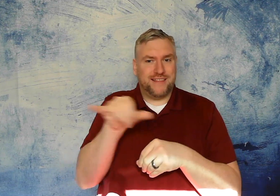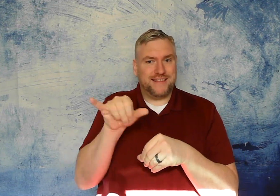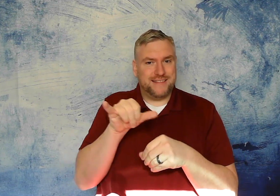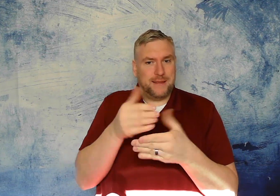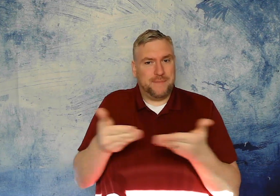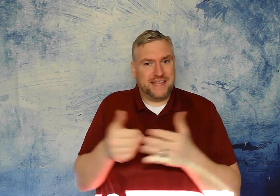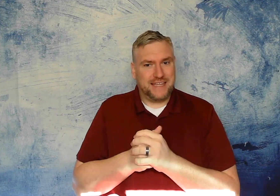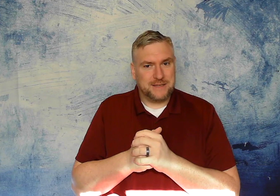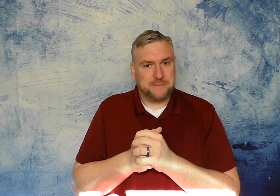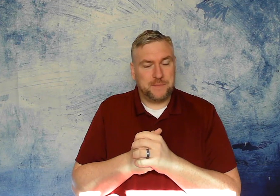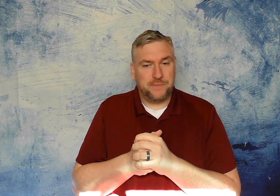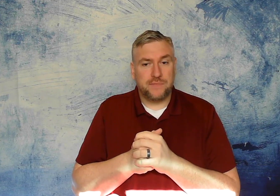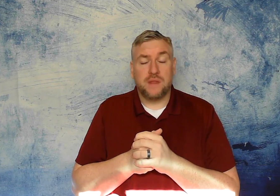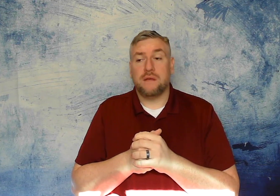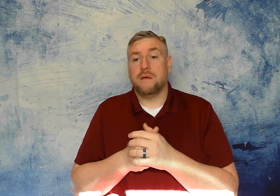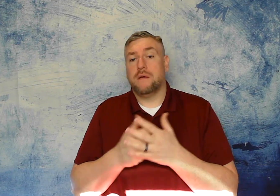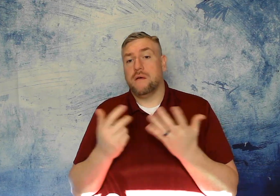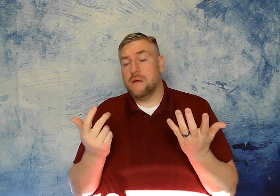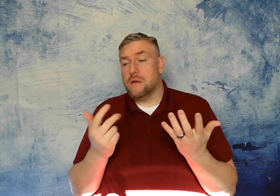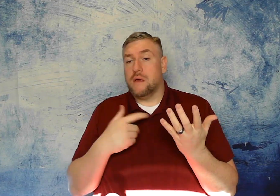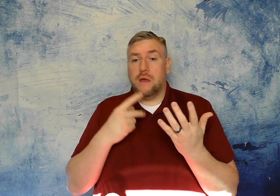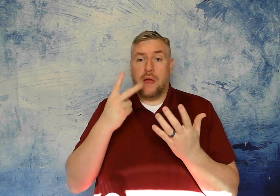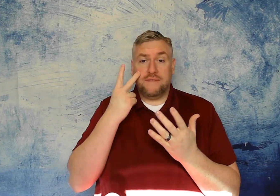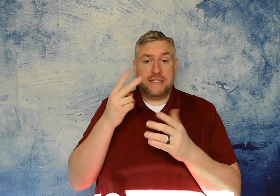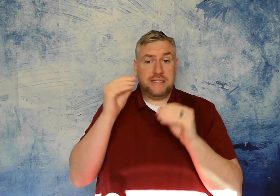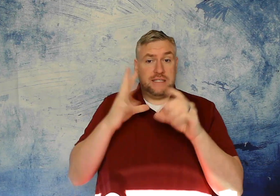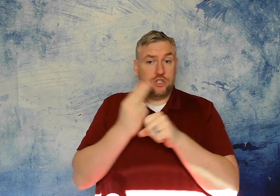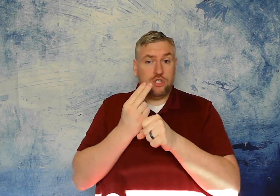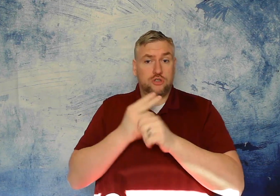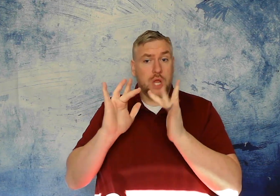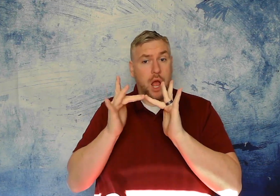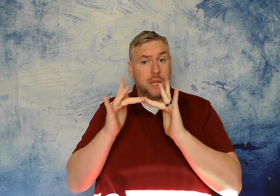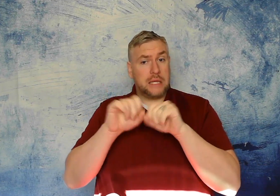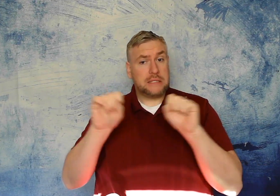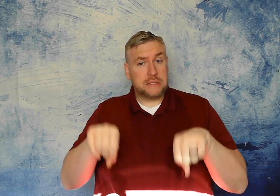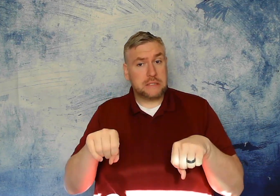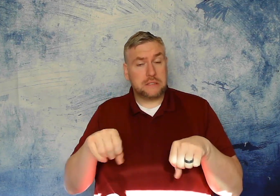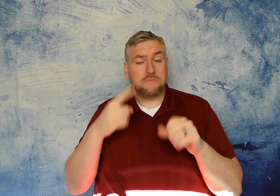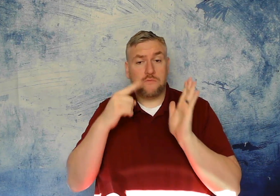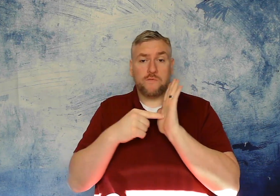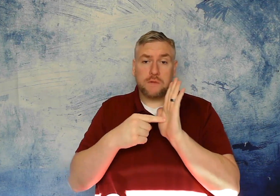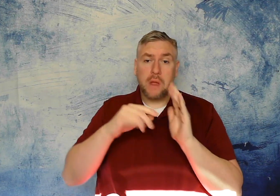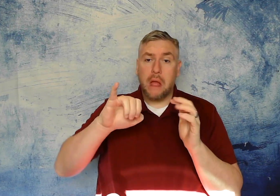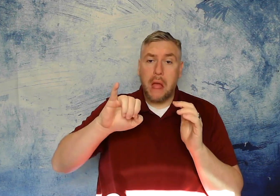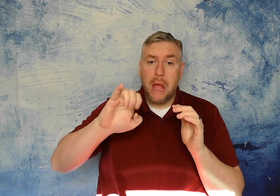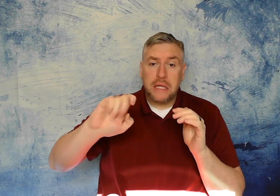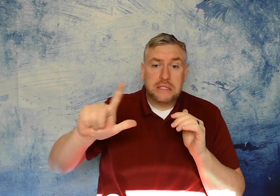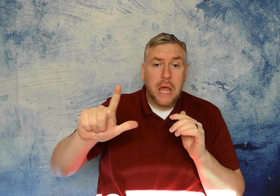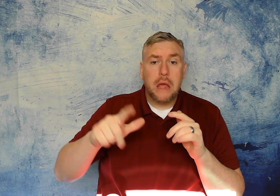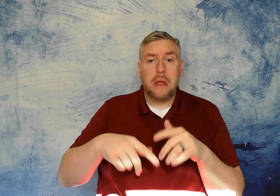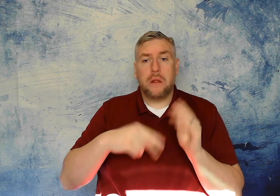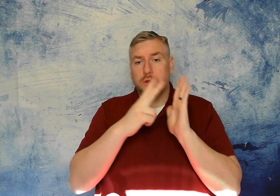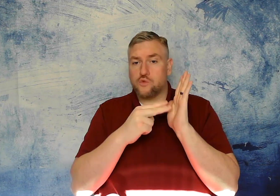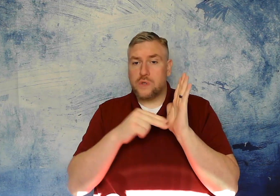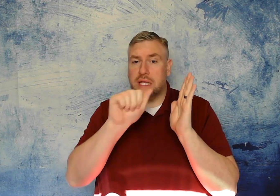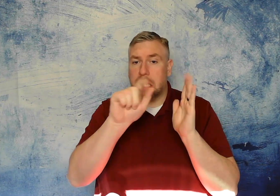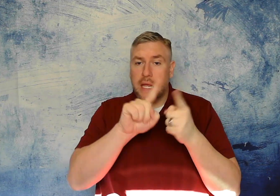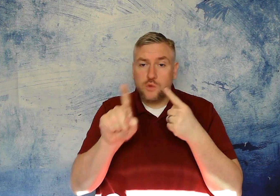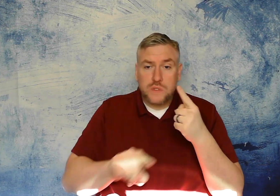they can start to see their own progress for their own IEP. I've seen teachers use online systems, such as IXL or